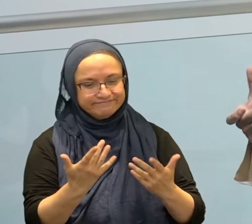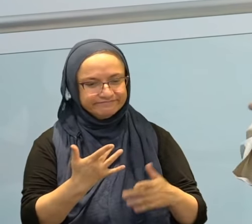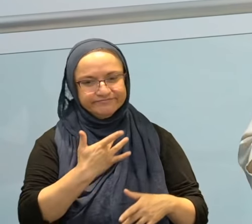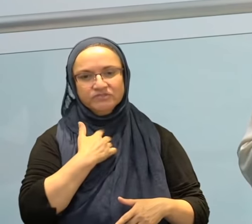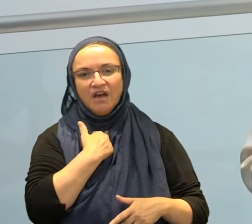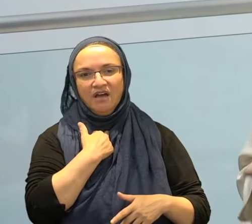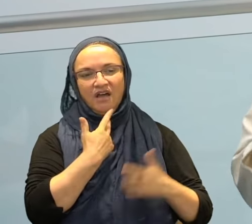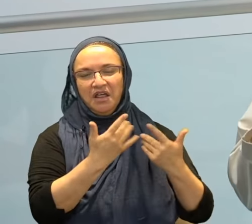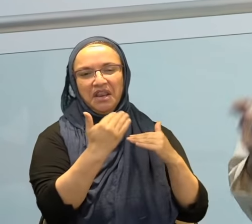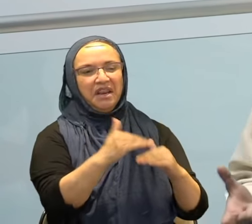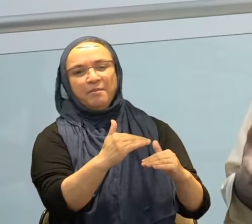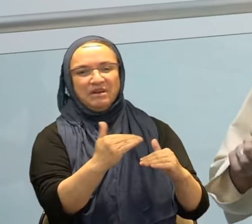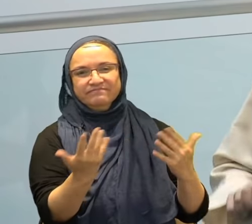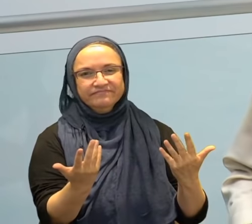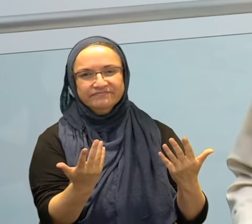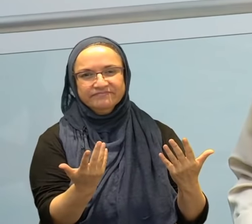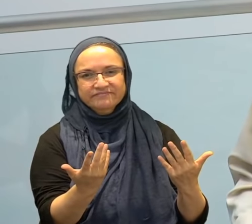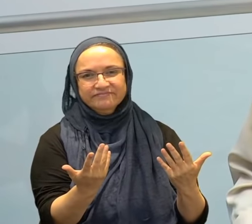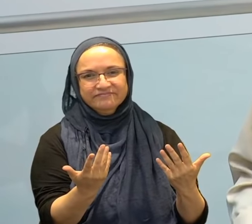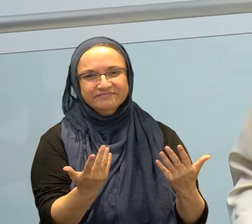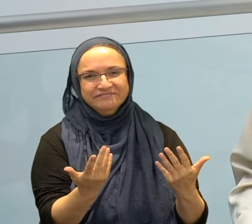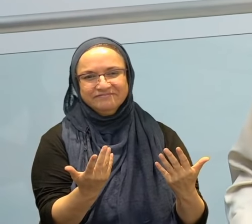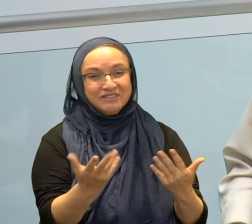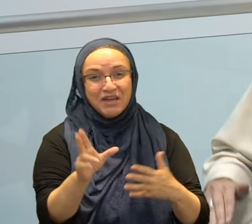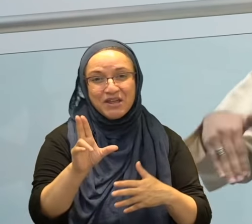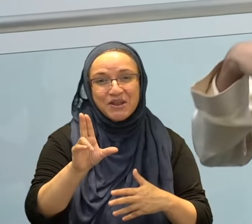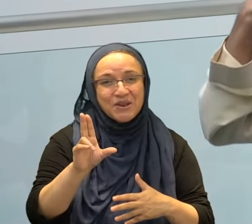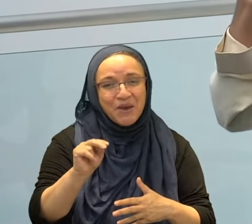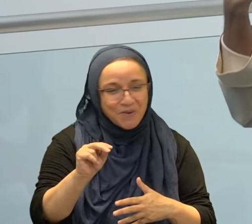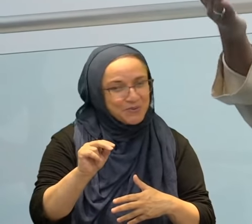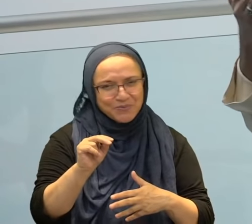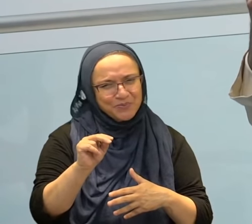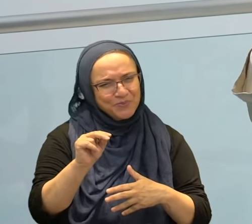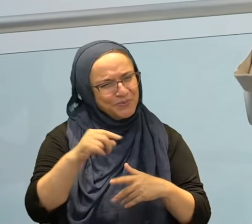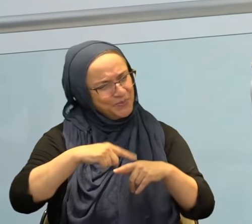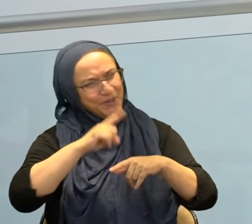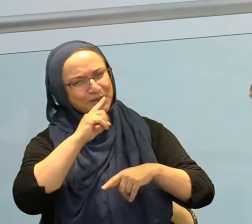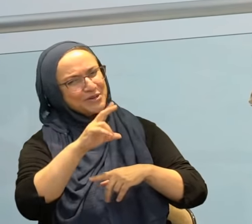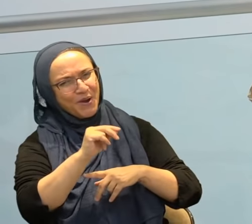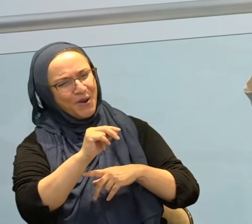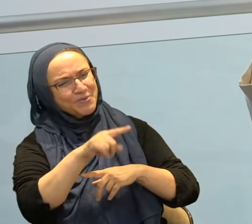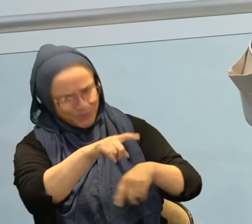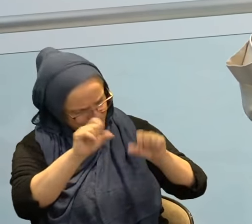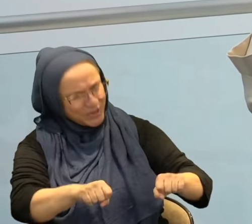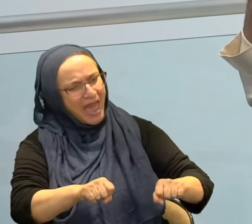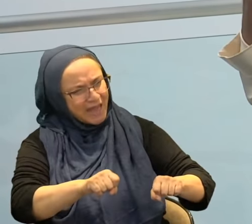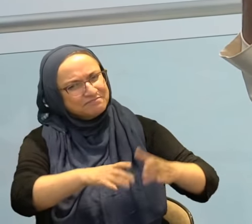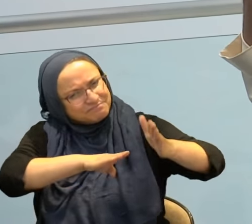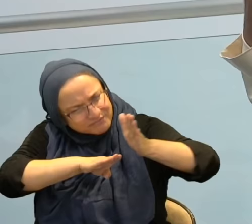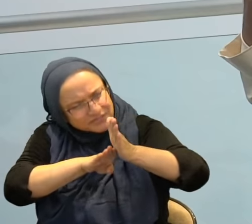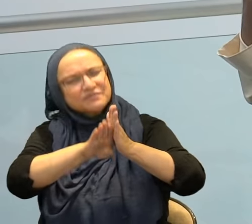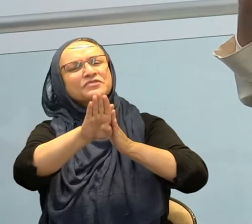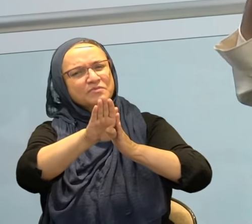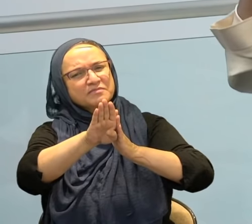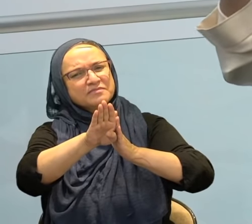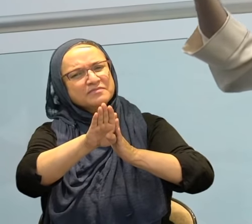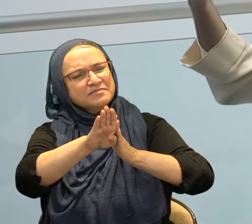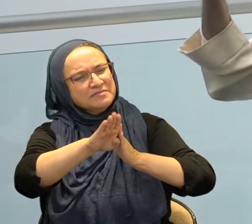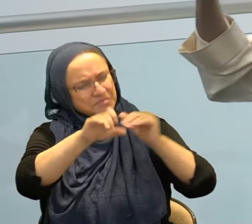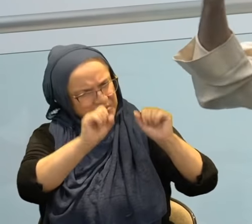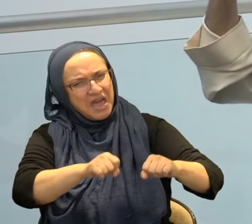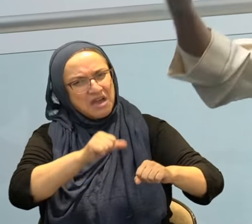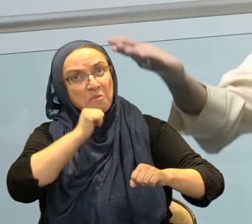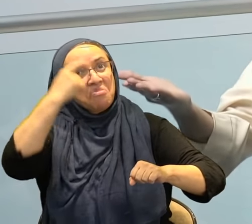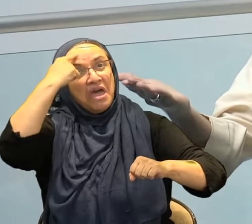potential of strength and resilience that can be gained from that place. But when we think about it, we think about it also in terms of the